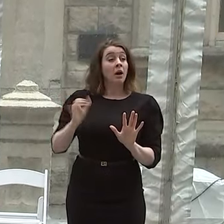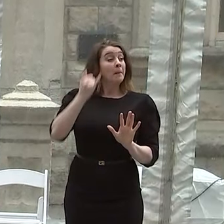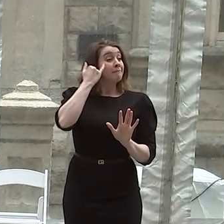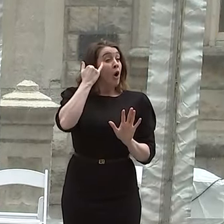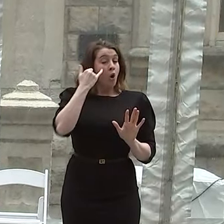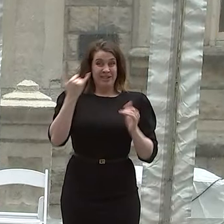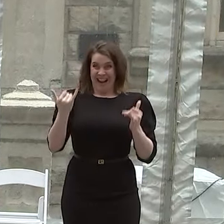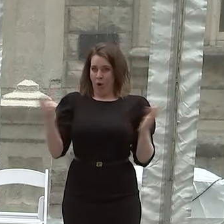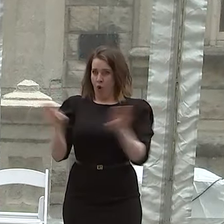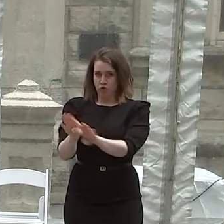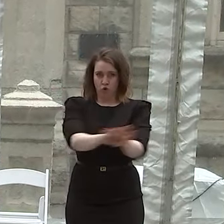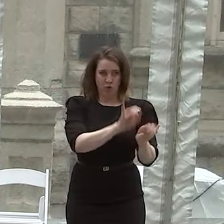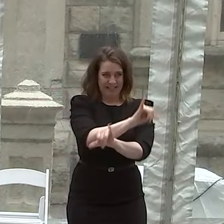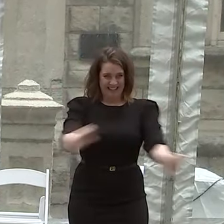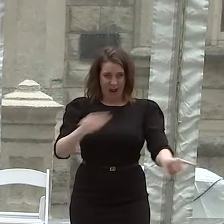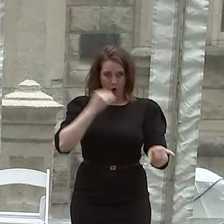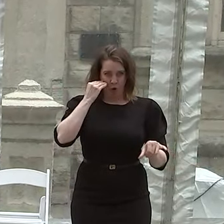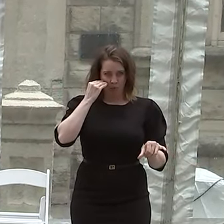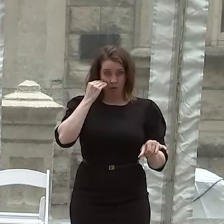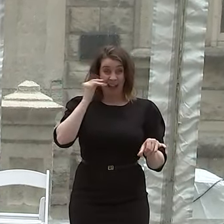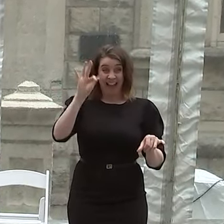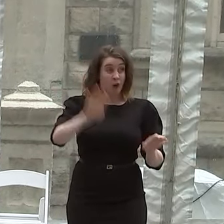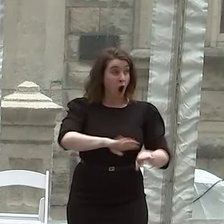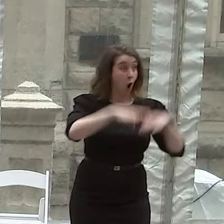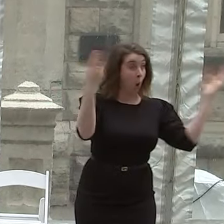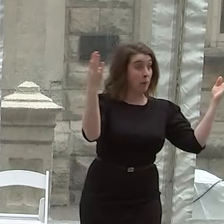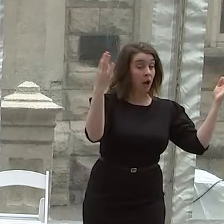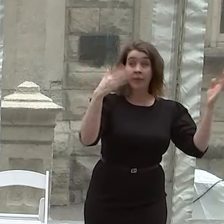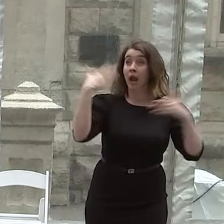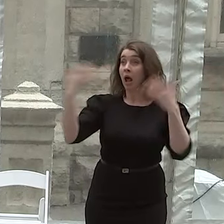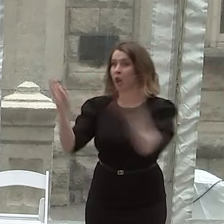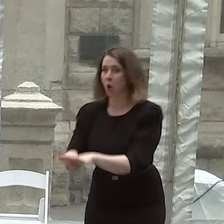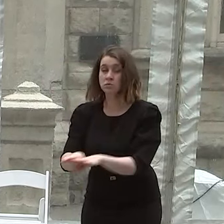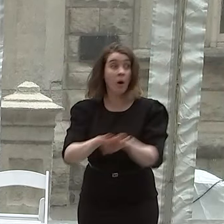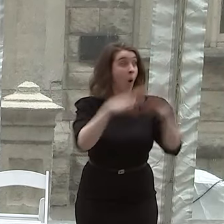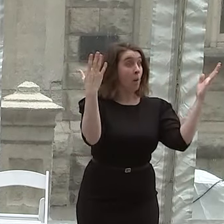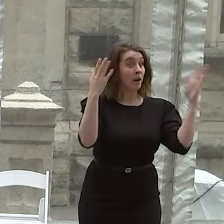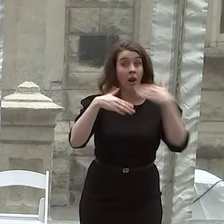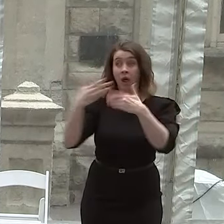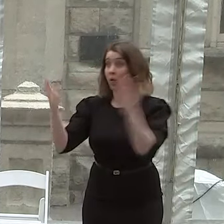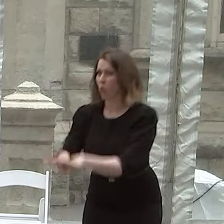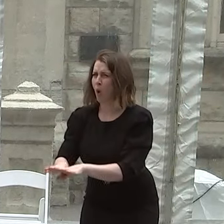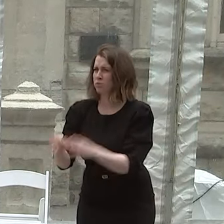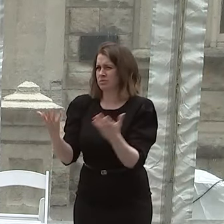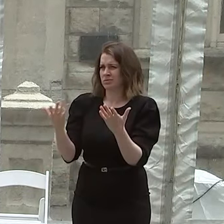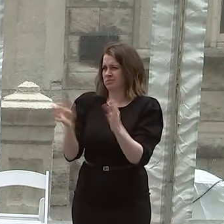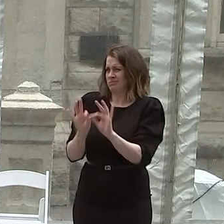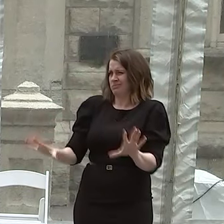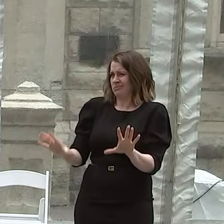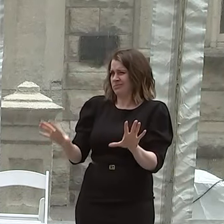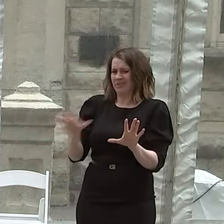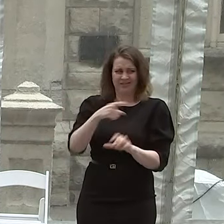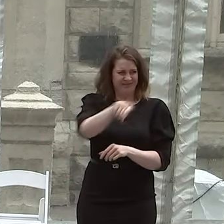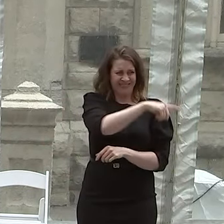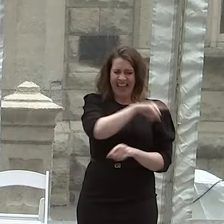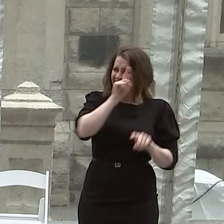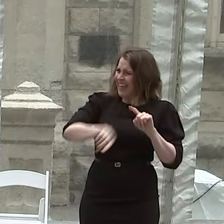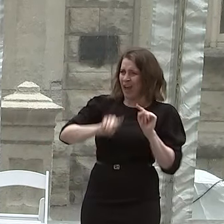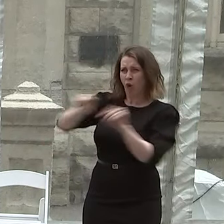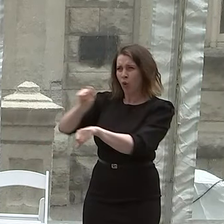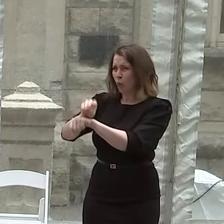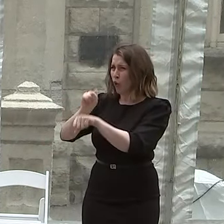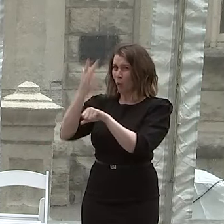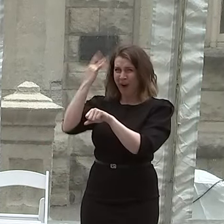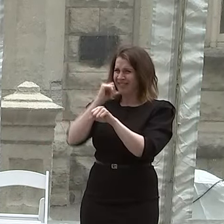economy can't stay open. It doesn't do us any good to send workers back into the workforce if they're not safe. For every